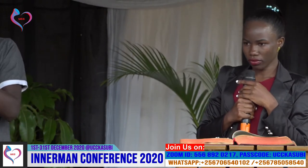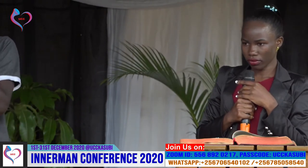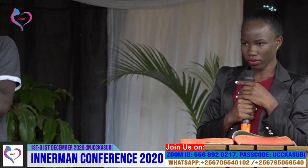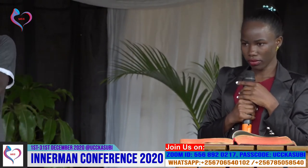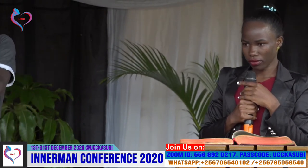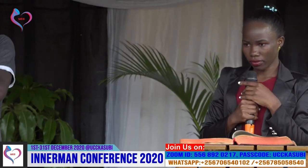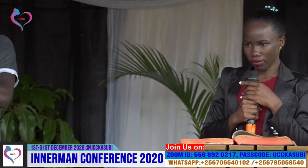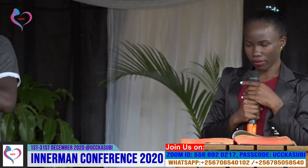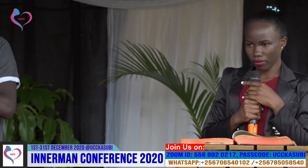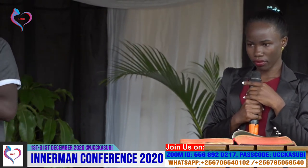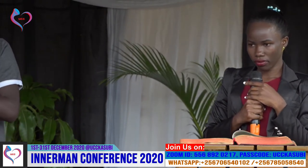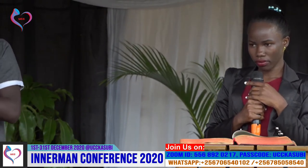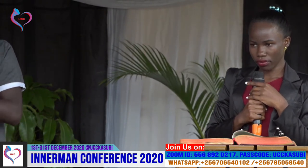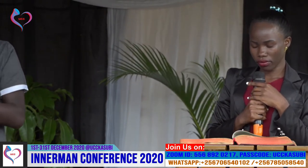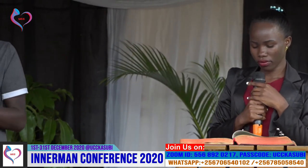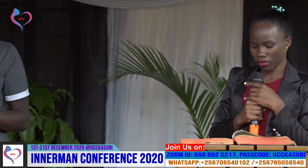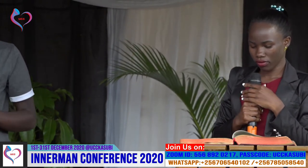God ignorantly.